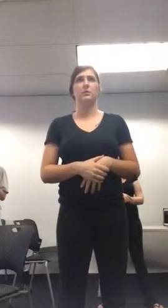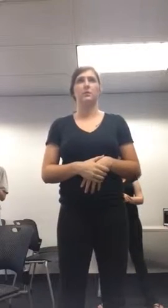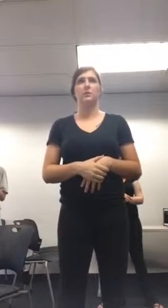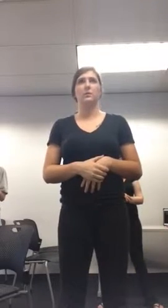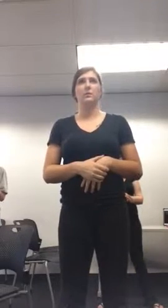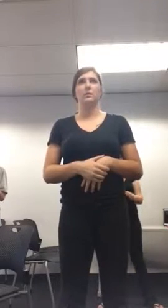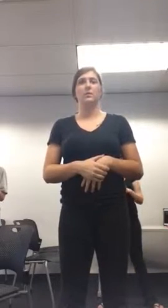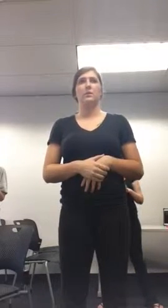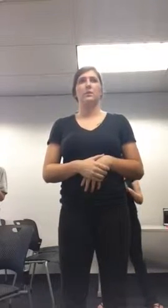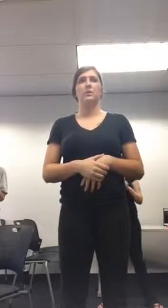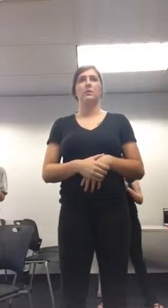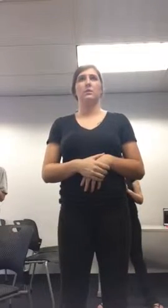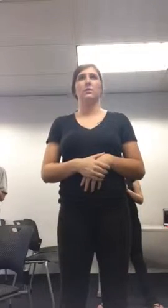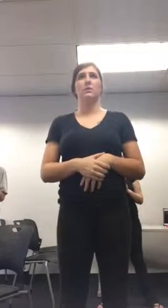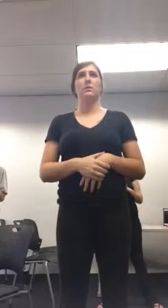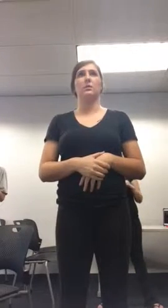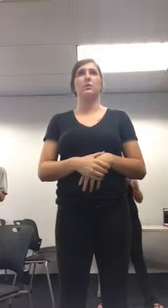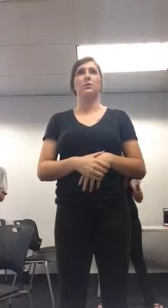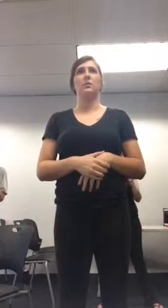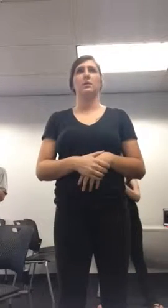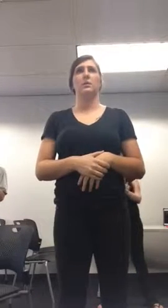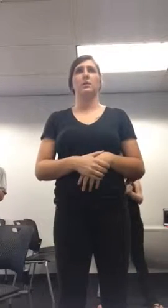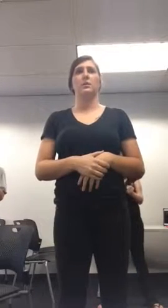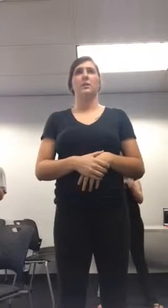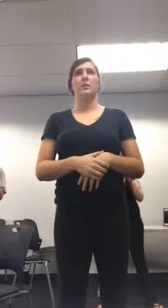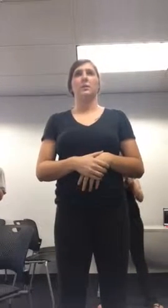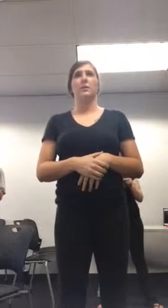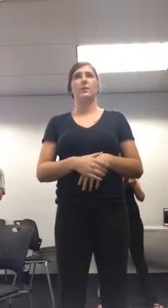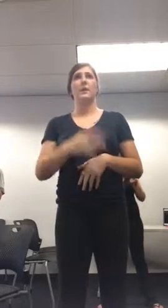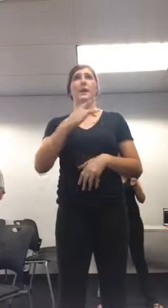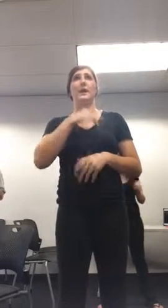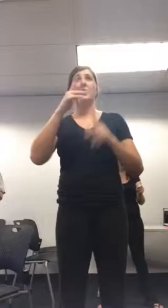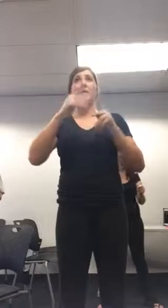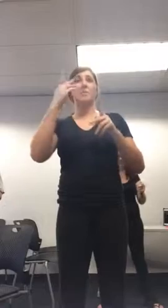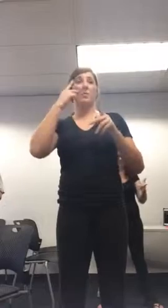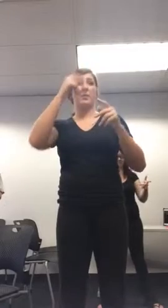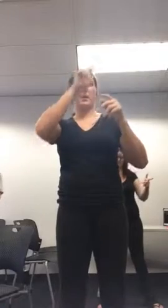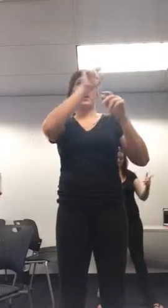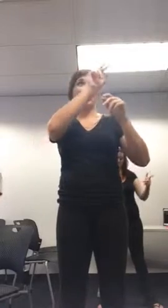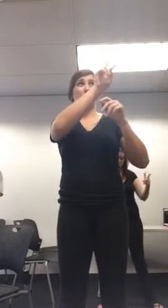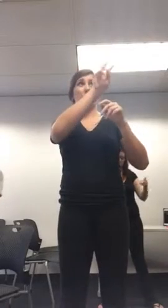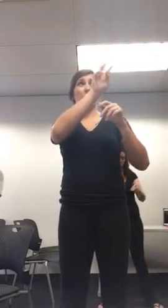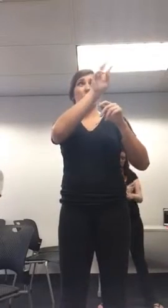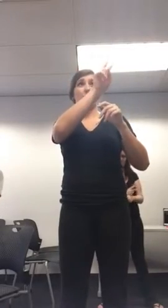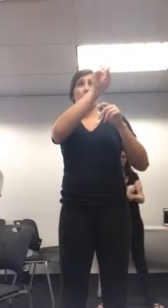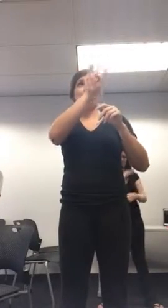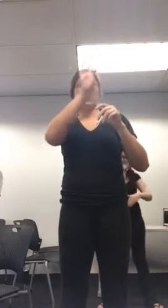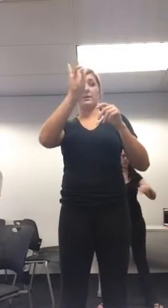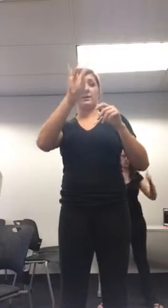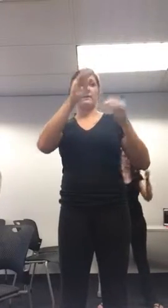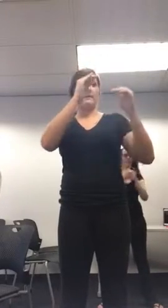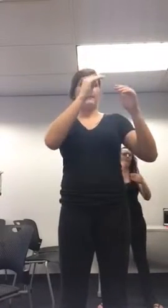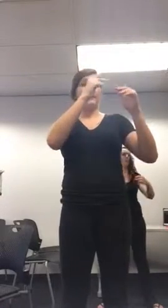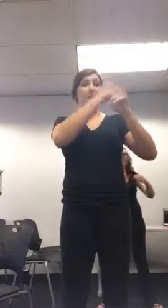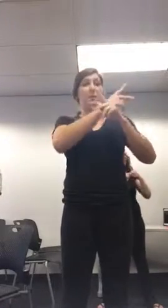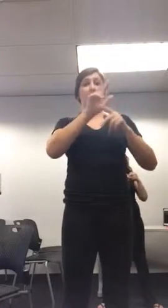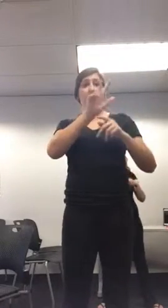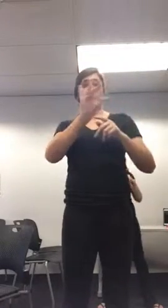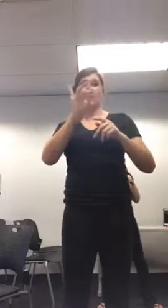Well, a lot of people would try to do that by actually multiplying the entire problem. No. We have 2 times 3,